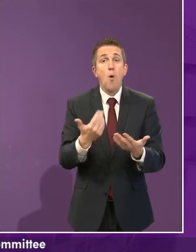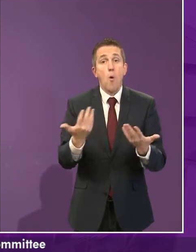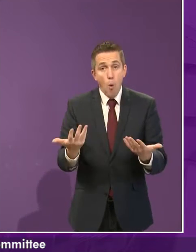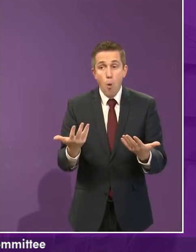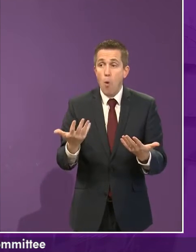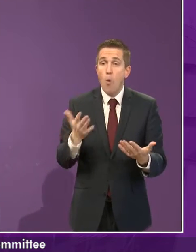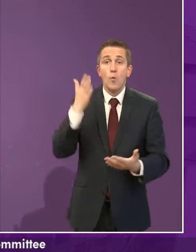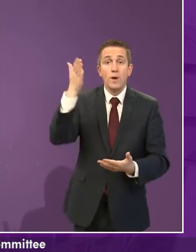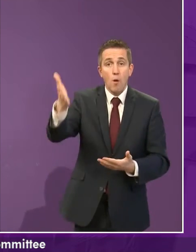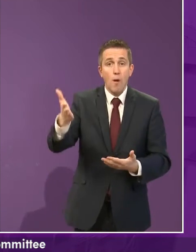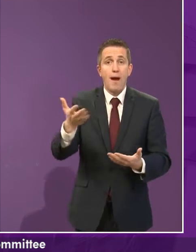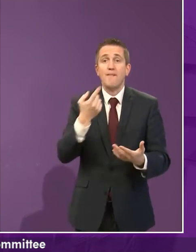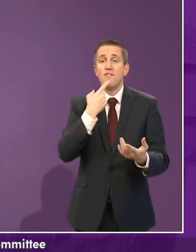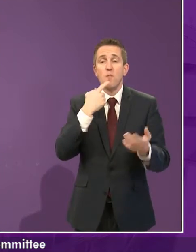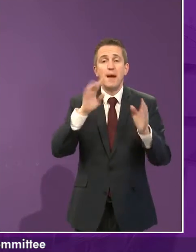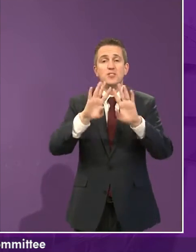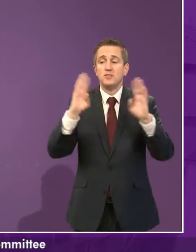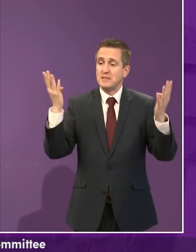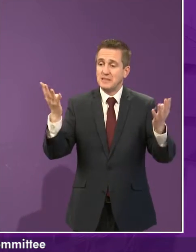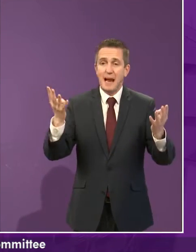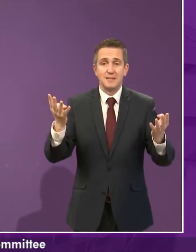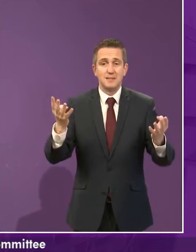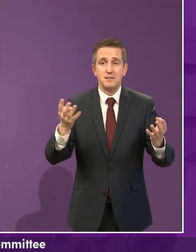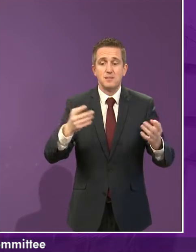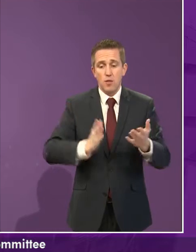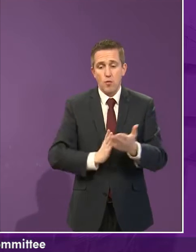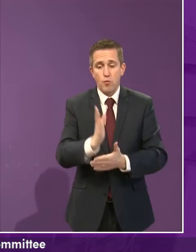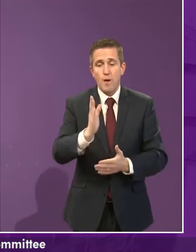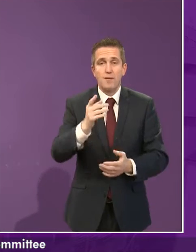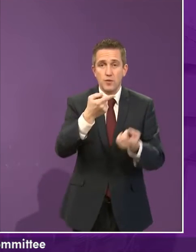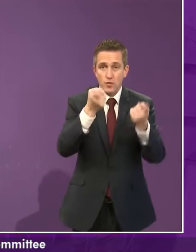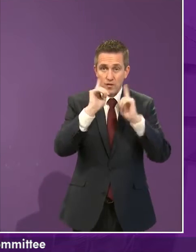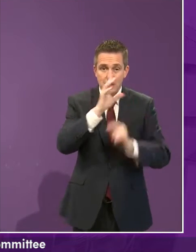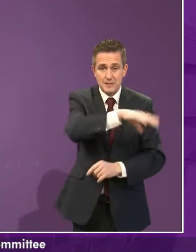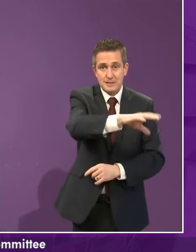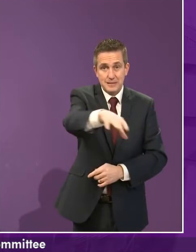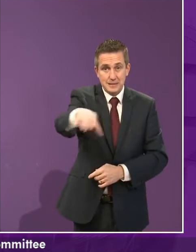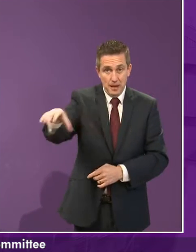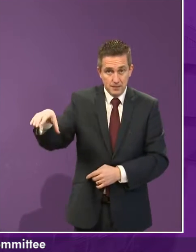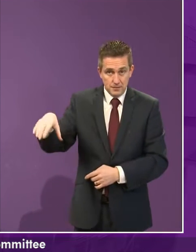information stands and so on and so forth at various points throughout the university.